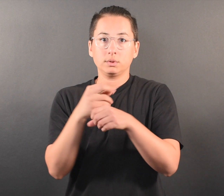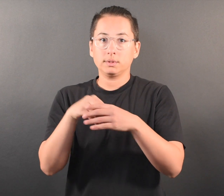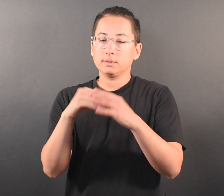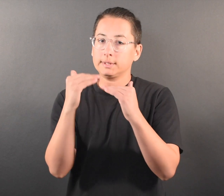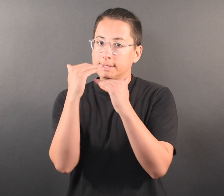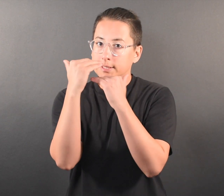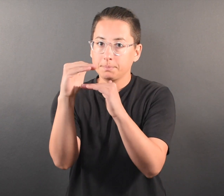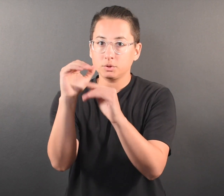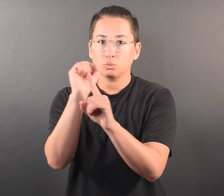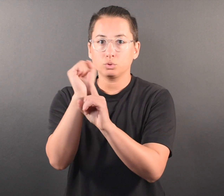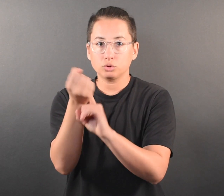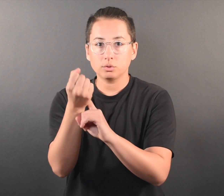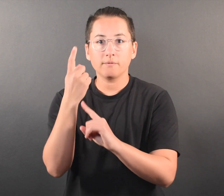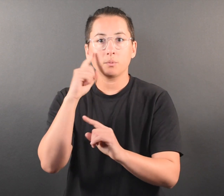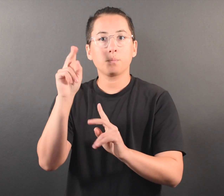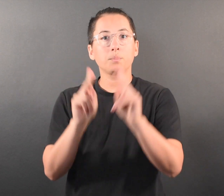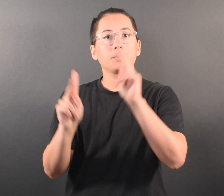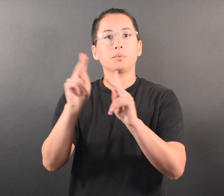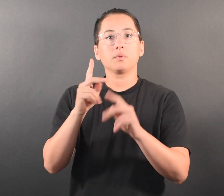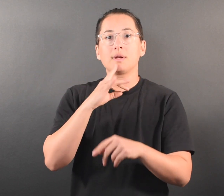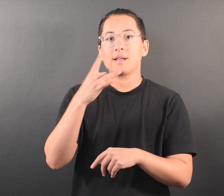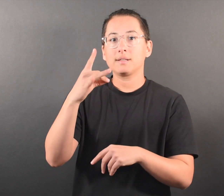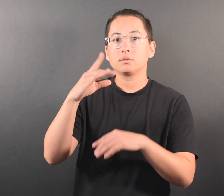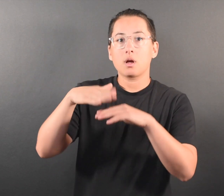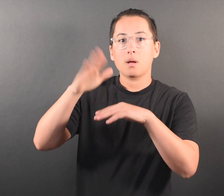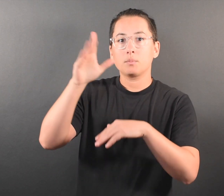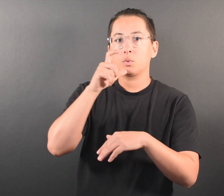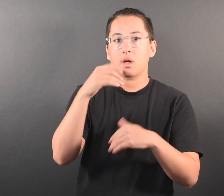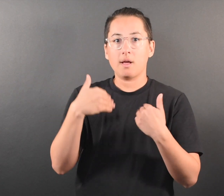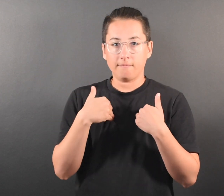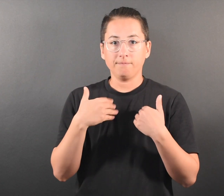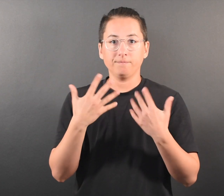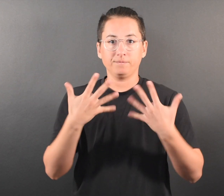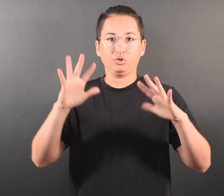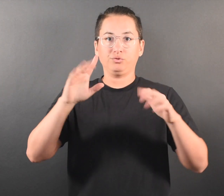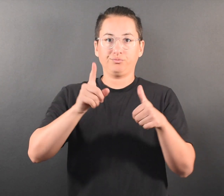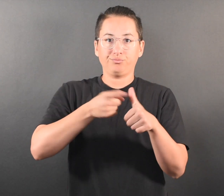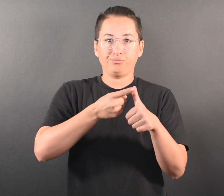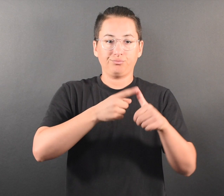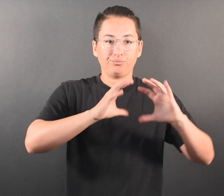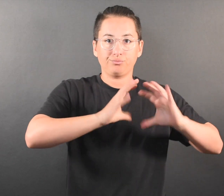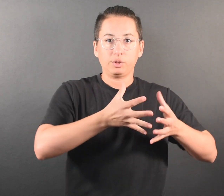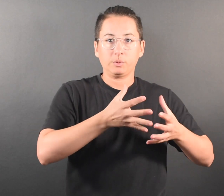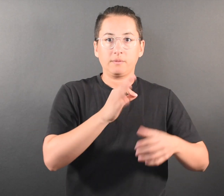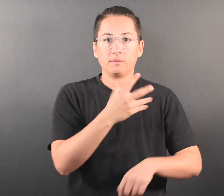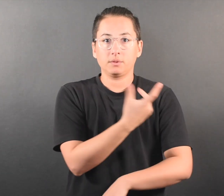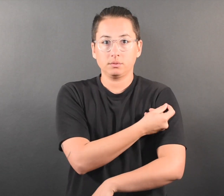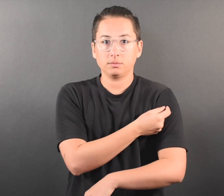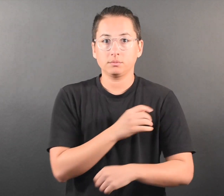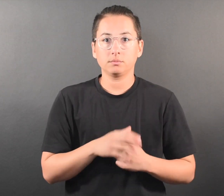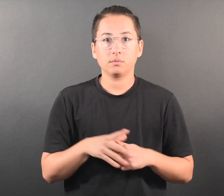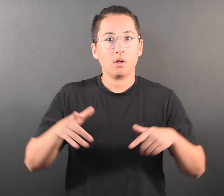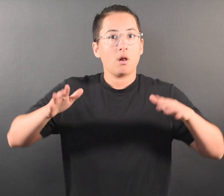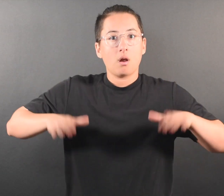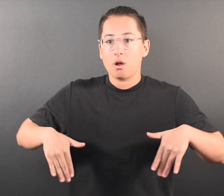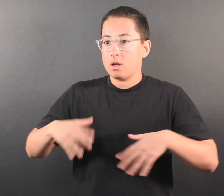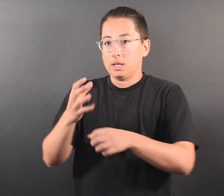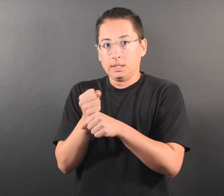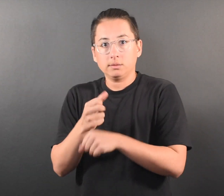situations in people ages 18 and older who completed a primary series, have not received any previous